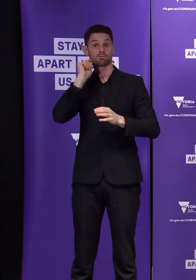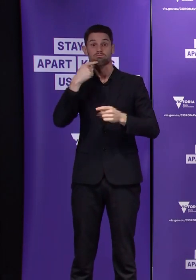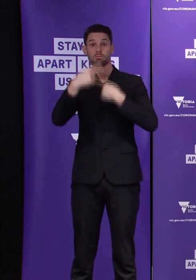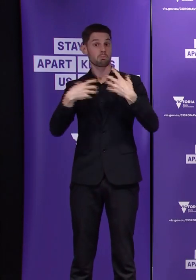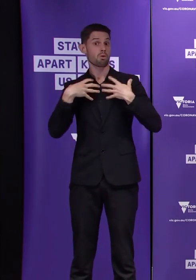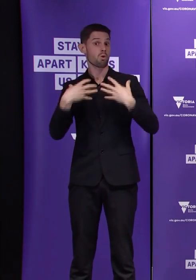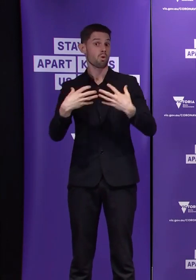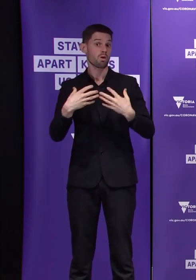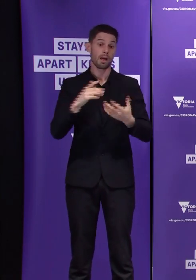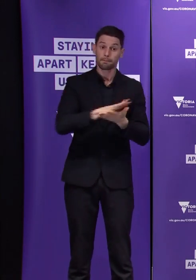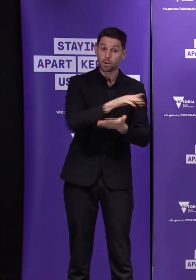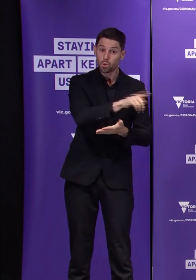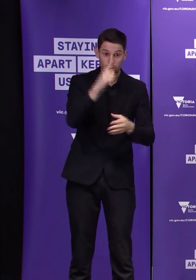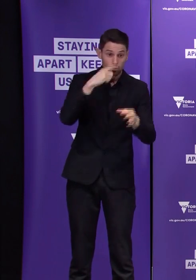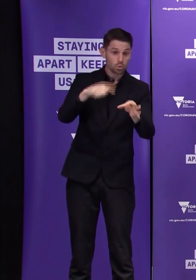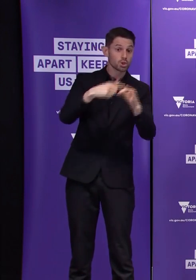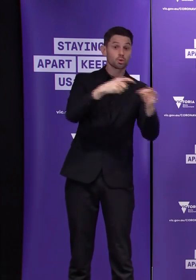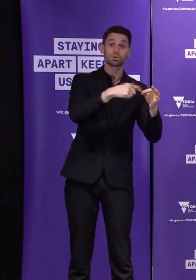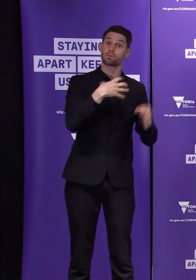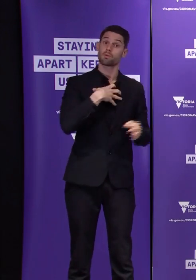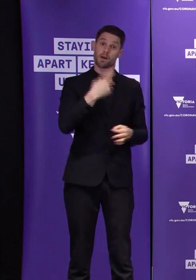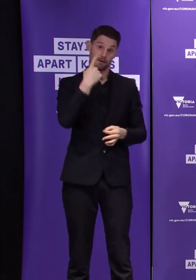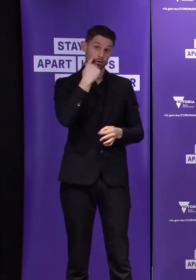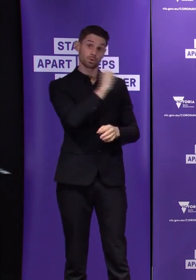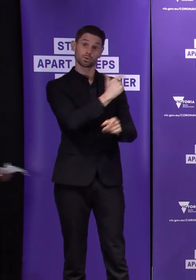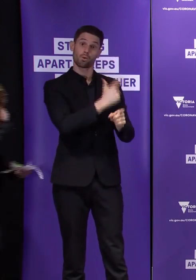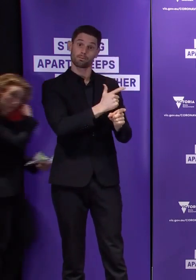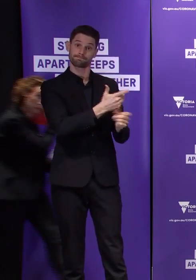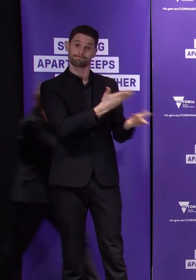and then we're happy to take any questions you have.